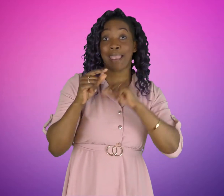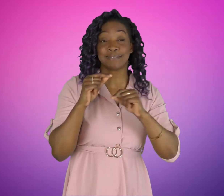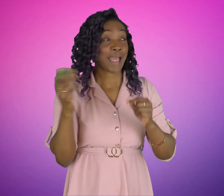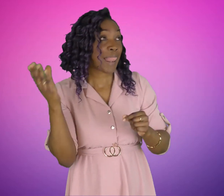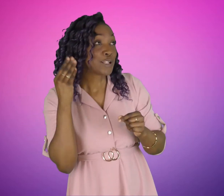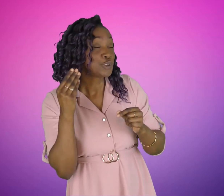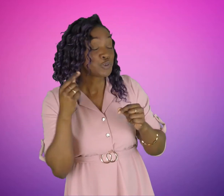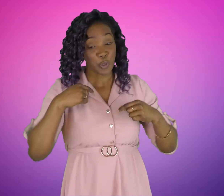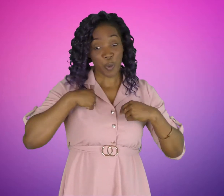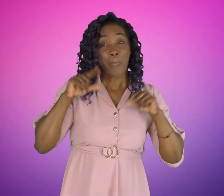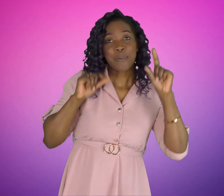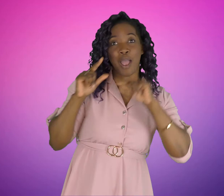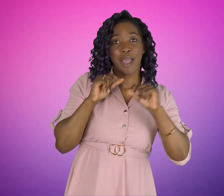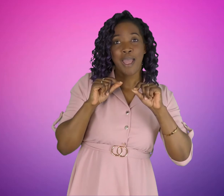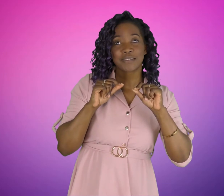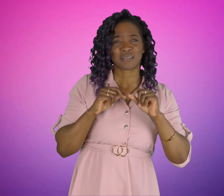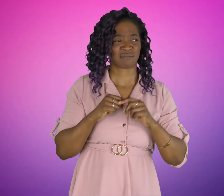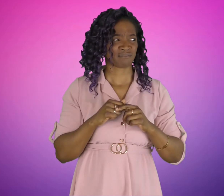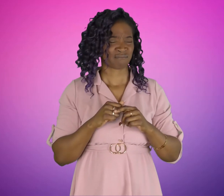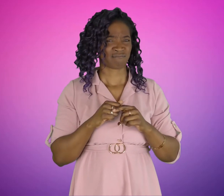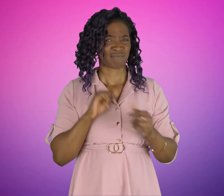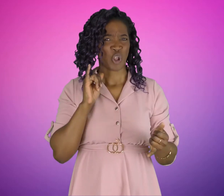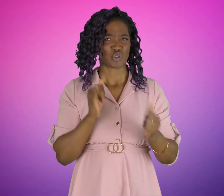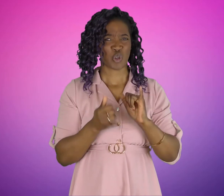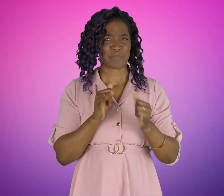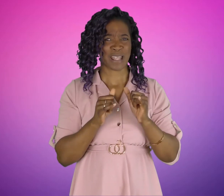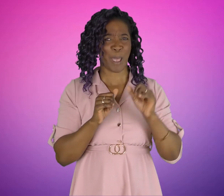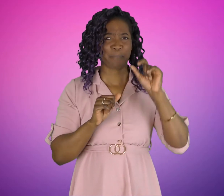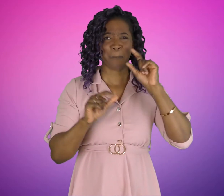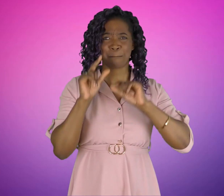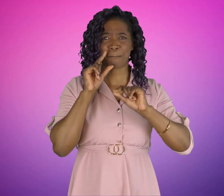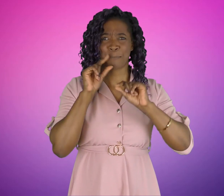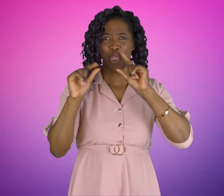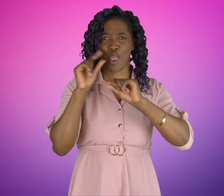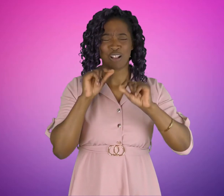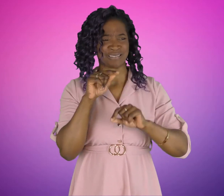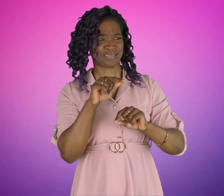bird. Tweet, The trouble was, the birds would sometimes tweet contrasting information. All right, you don't want to see me get angry, mate.